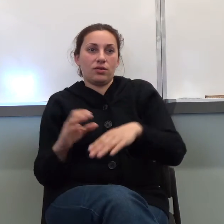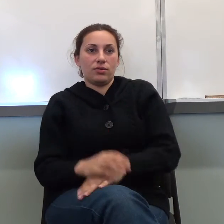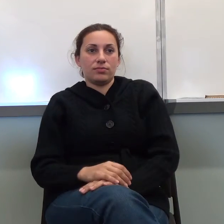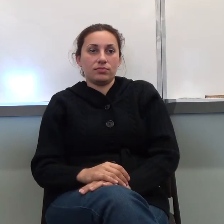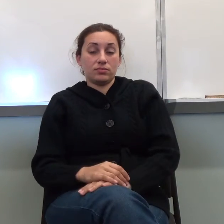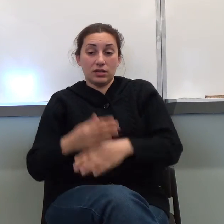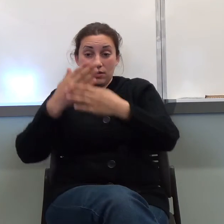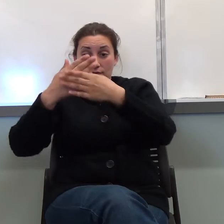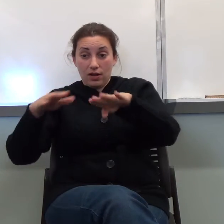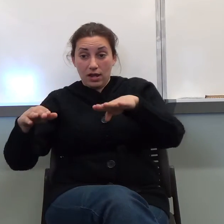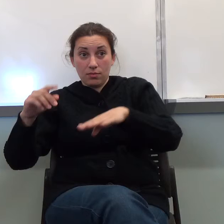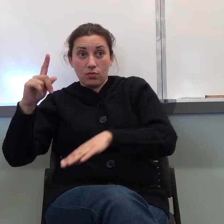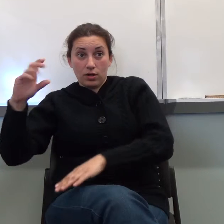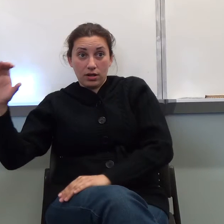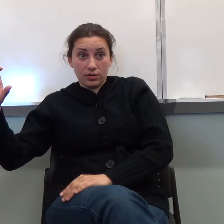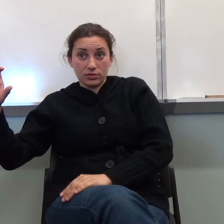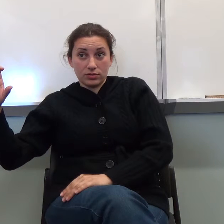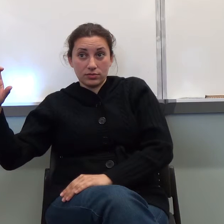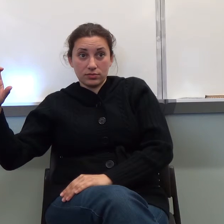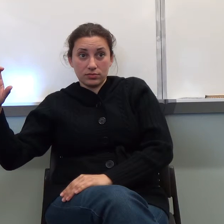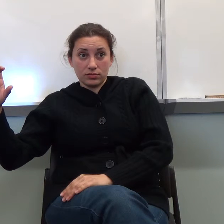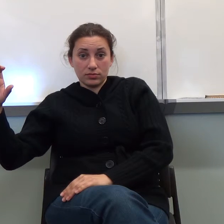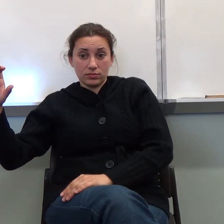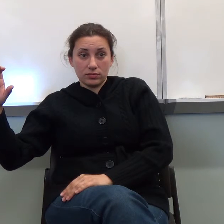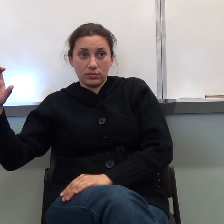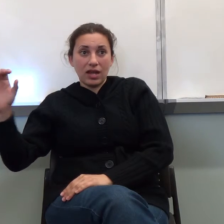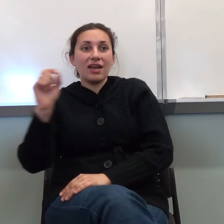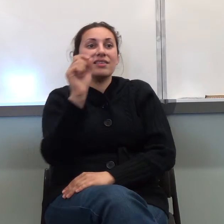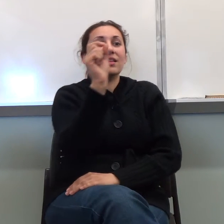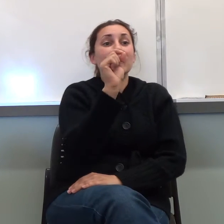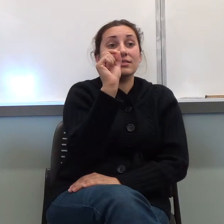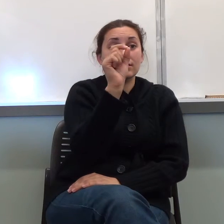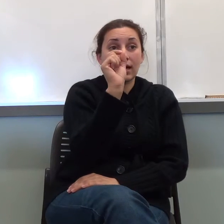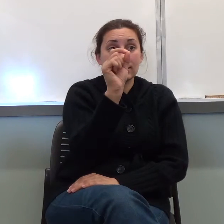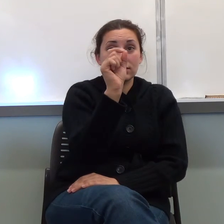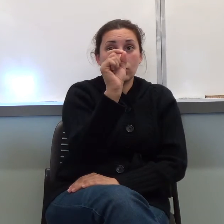by 100, I move that decimal point 2 to the left. So it becomes